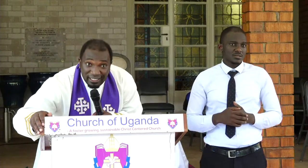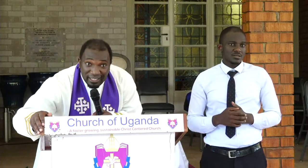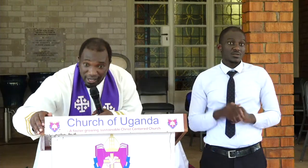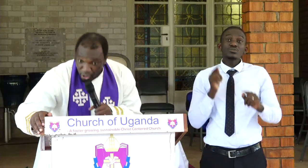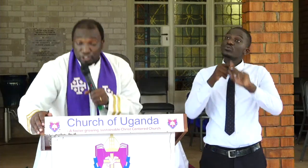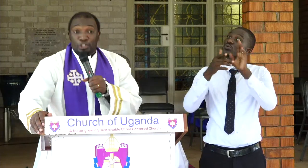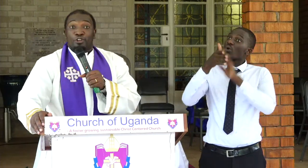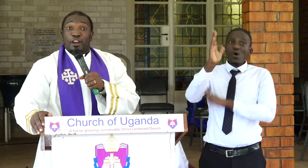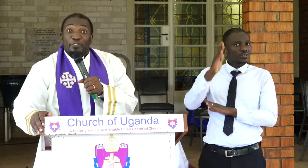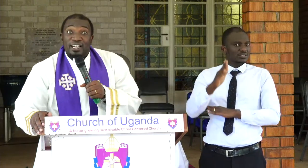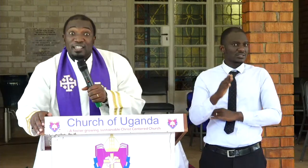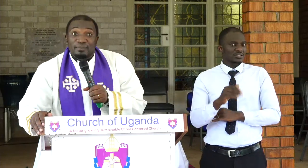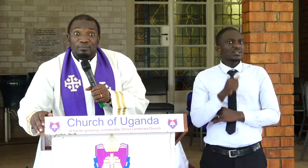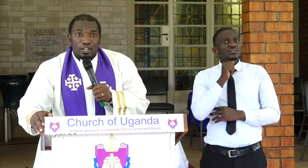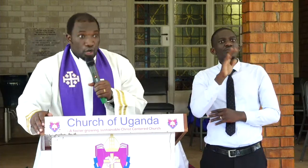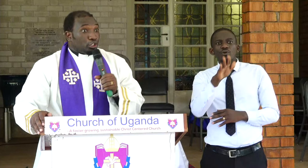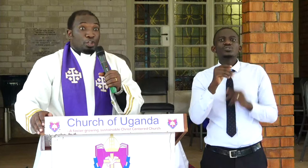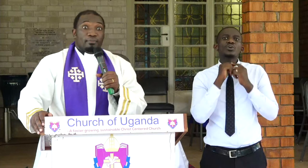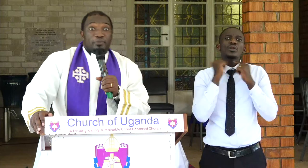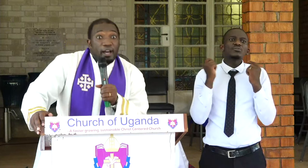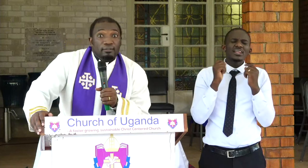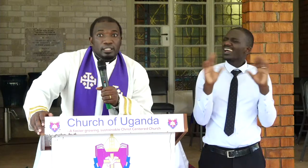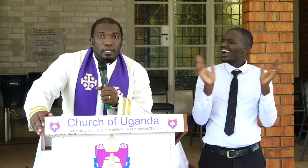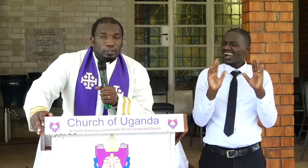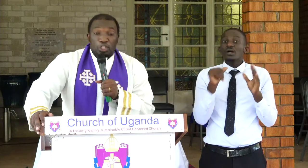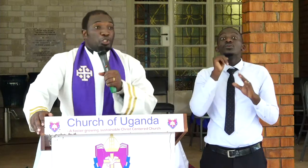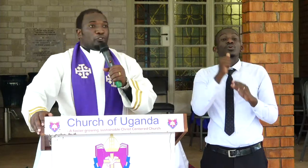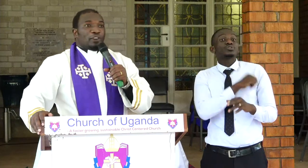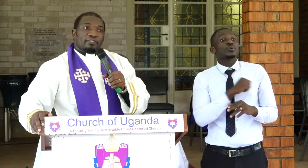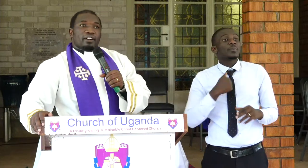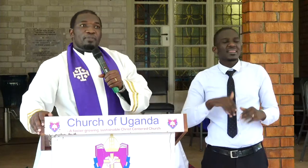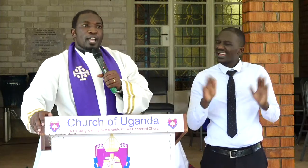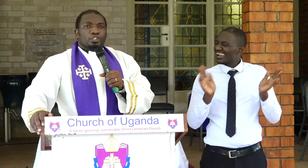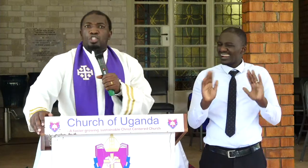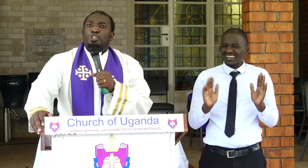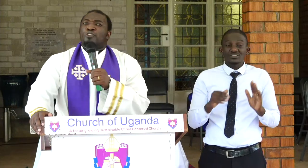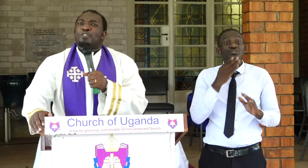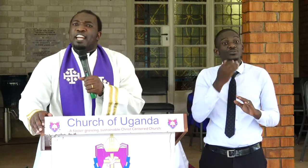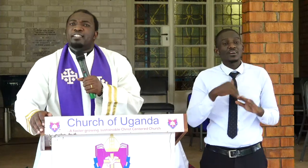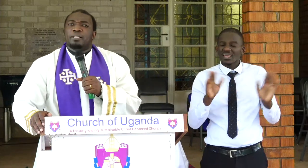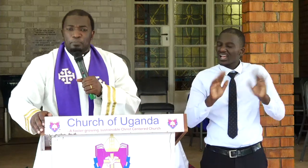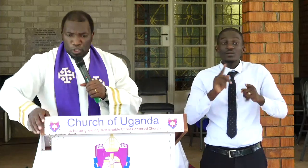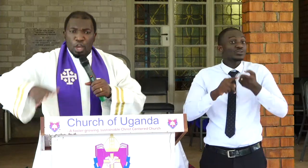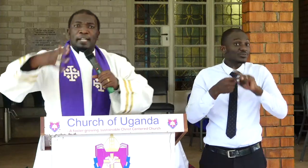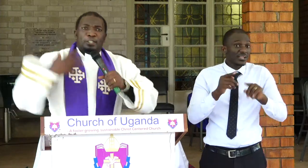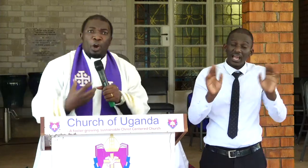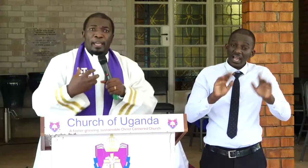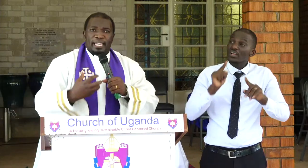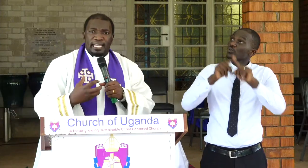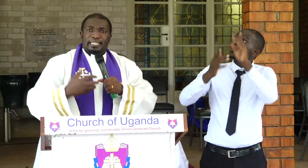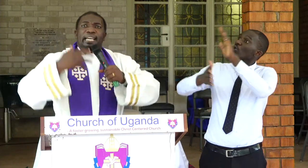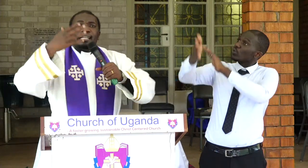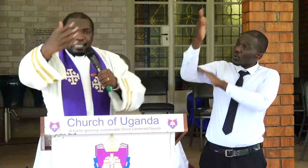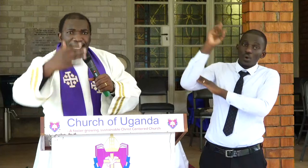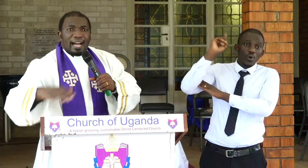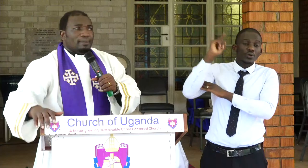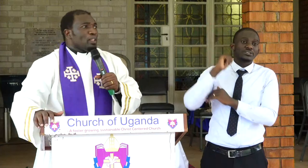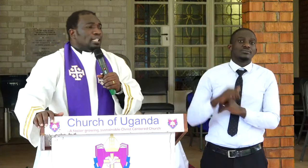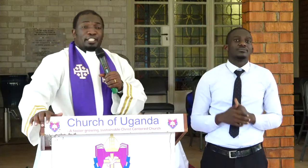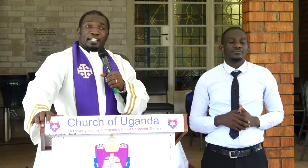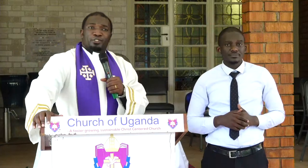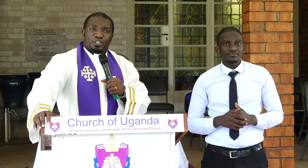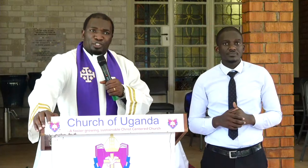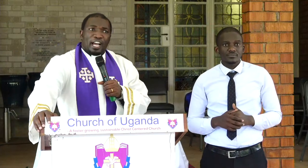God, not to your reverend, not to your mother, not to your father, not to your friend. You are doing it to